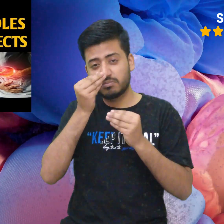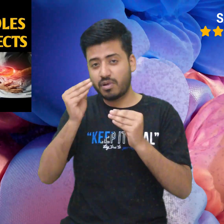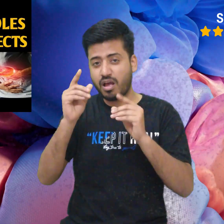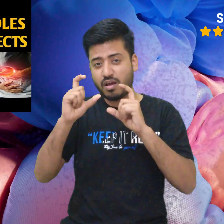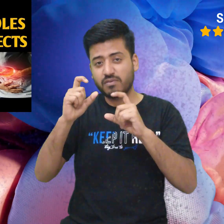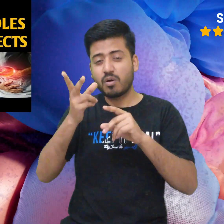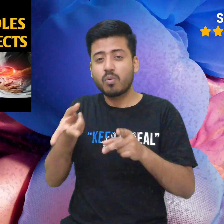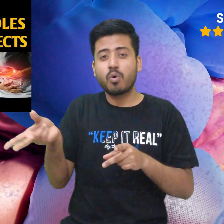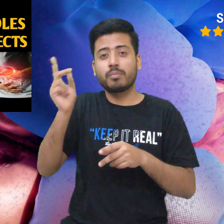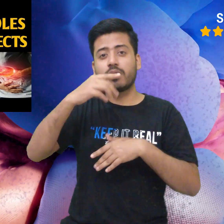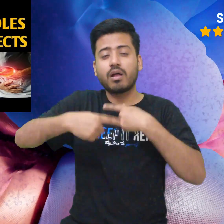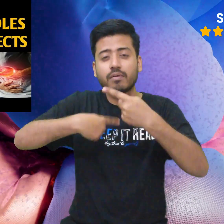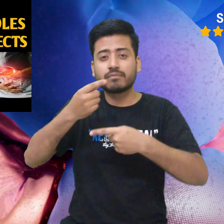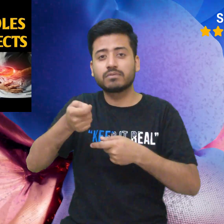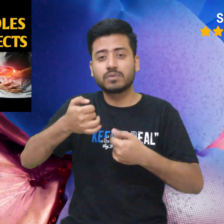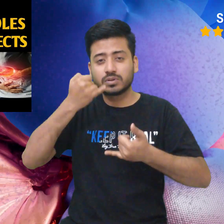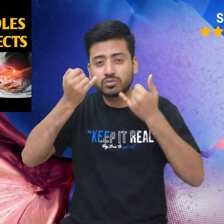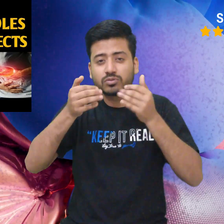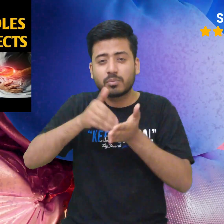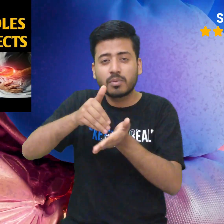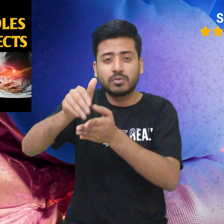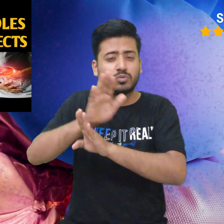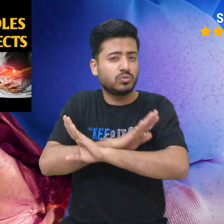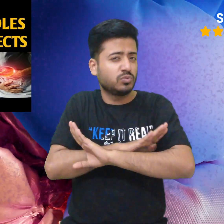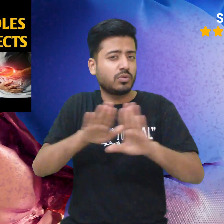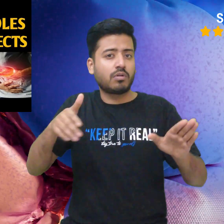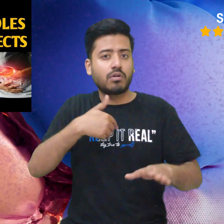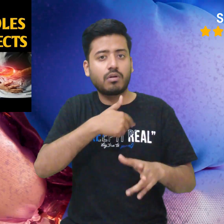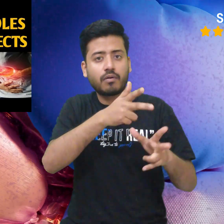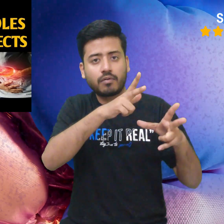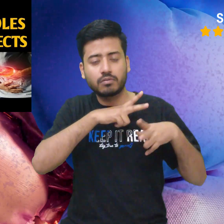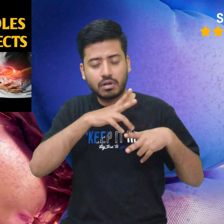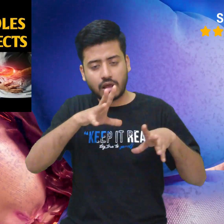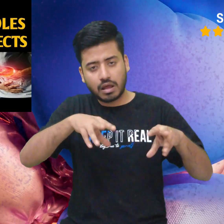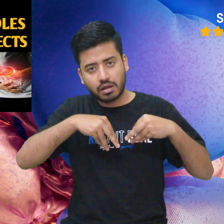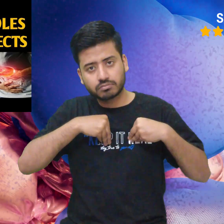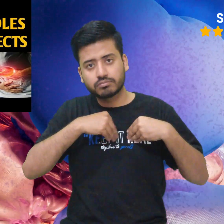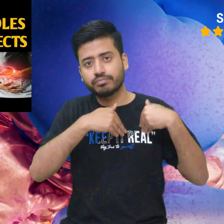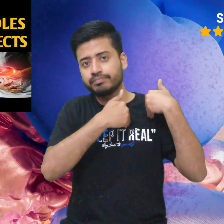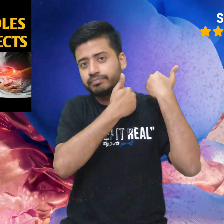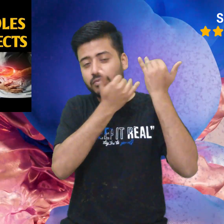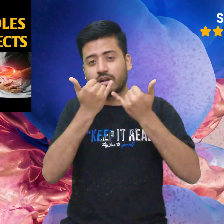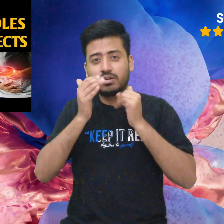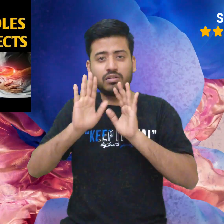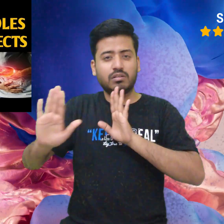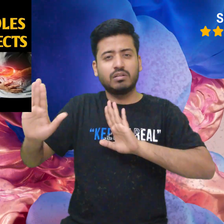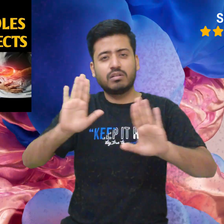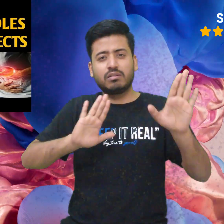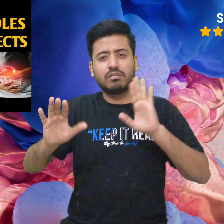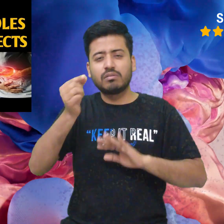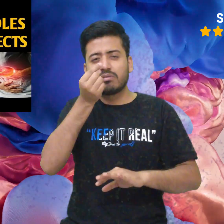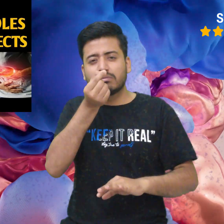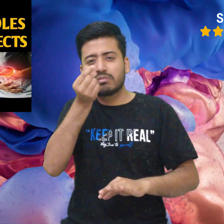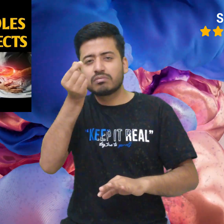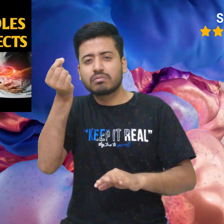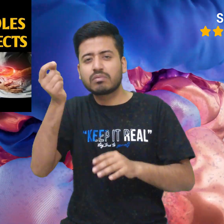kidney stones and what to do to avoid them. How eating ramen noodles can increase risk of kidney stones. Explaining the